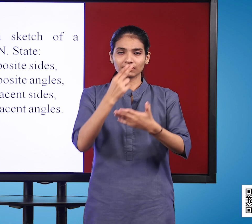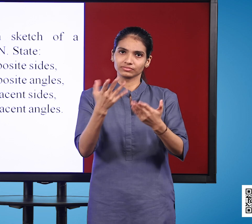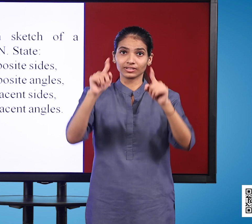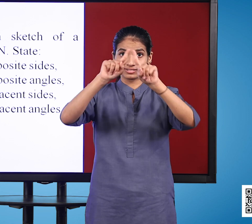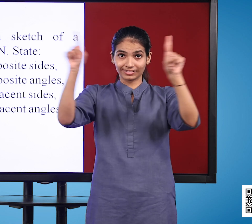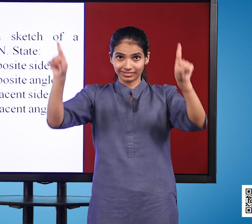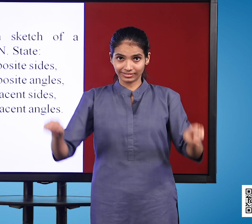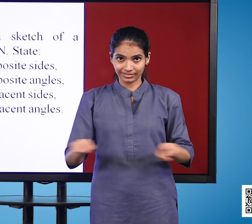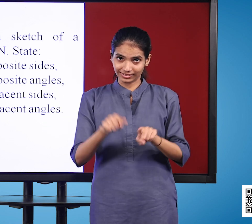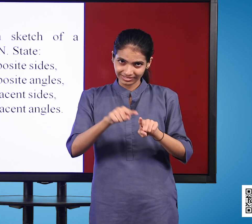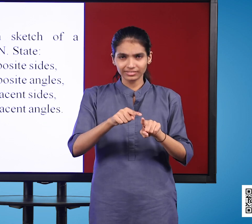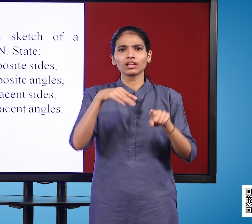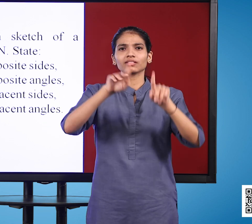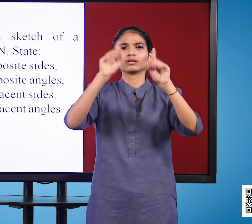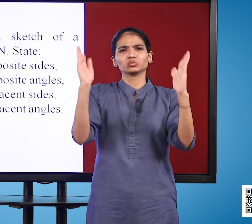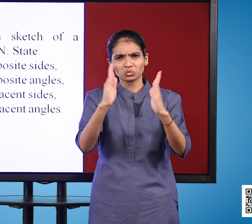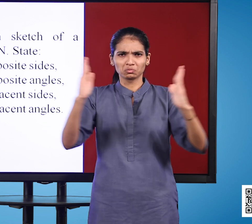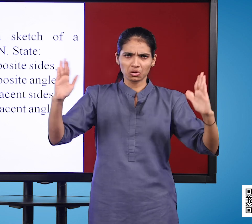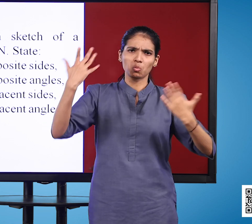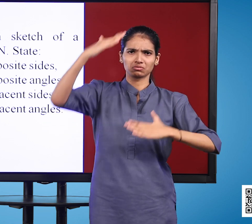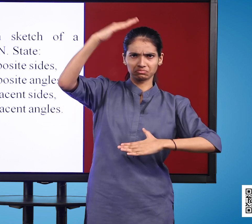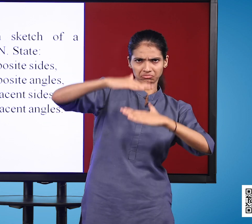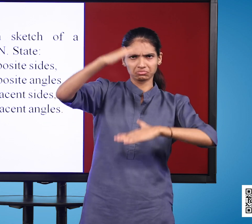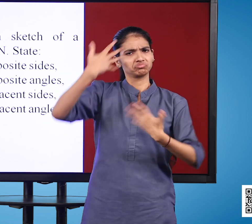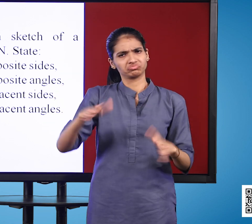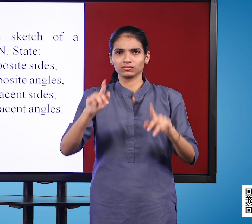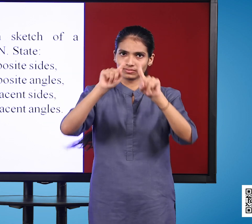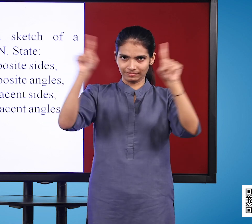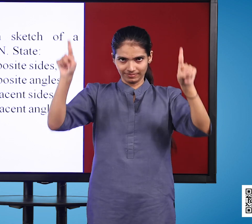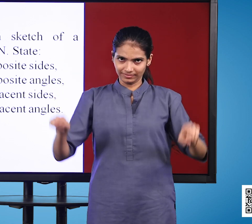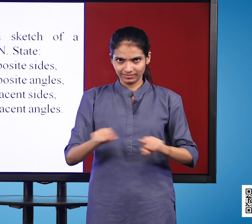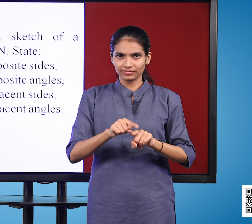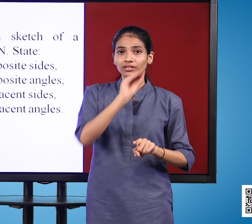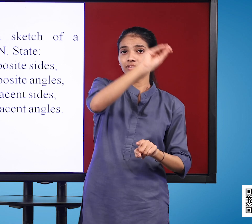Draw a rough sketch of a quadrilateral KLMN. State